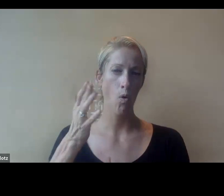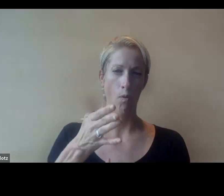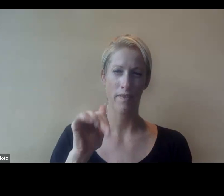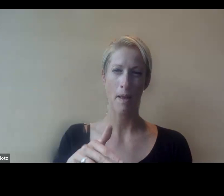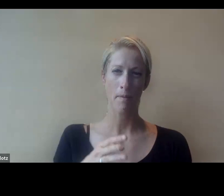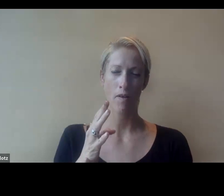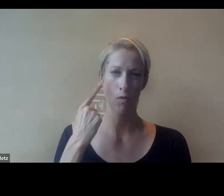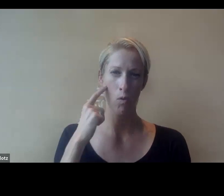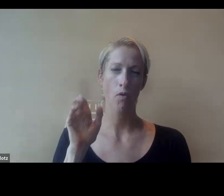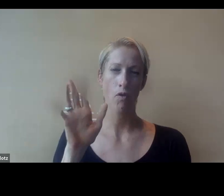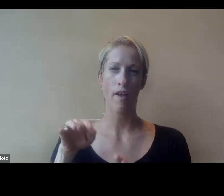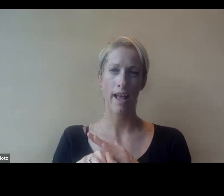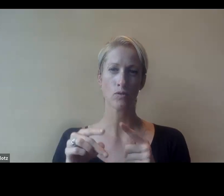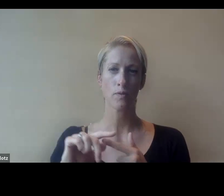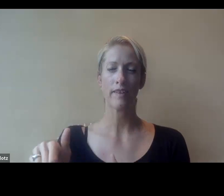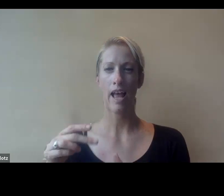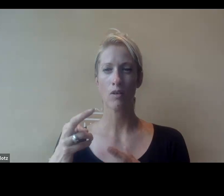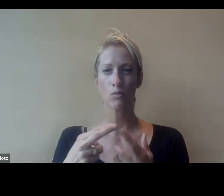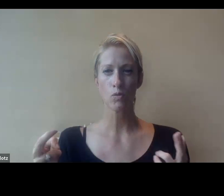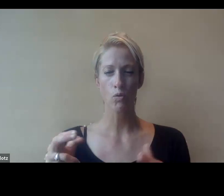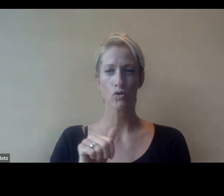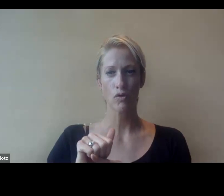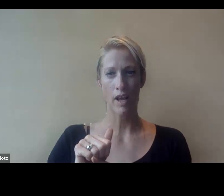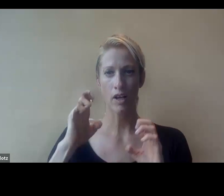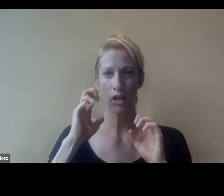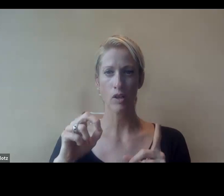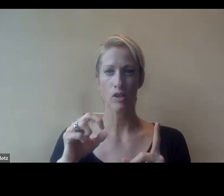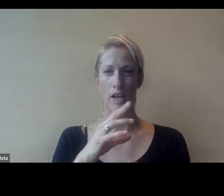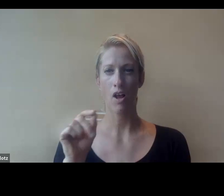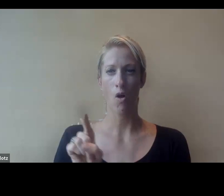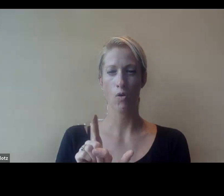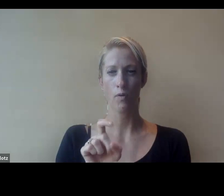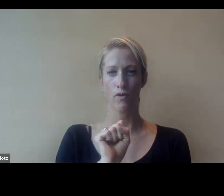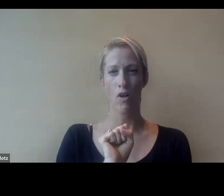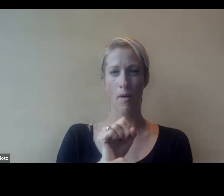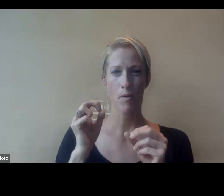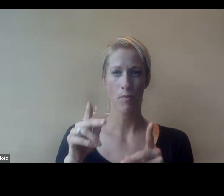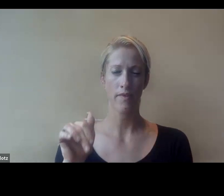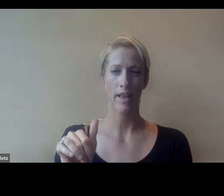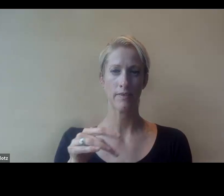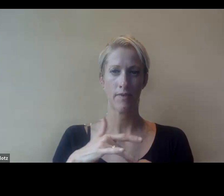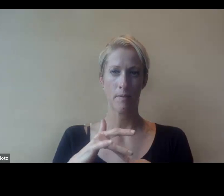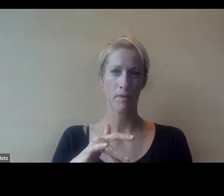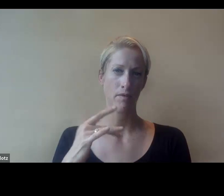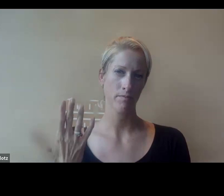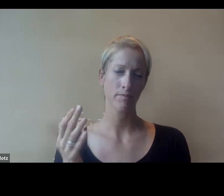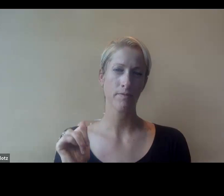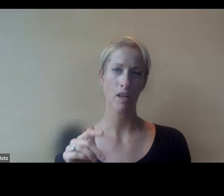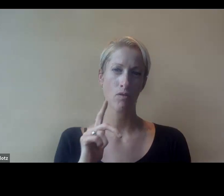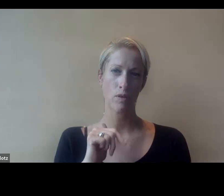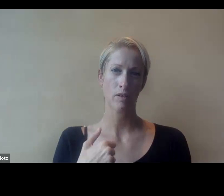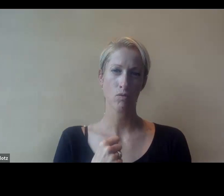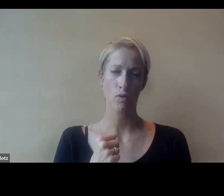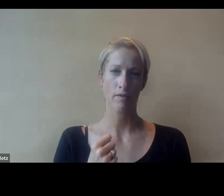to the resources, the training and education, and even the job opportunities that are available and that will be created